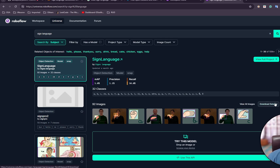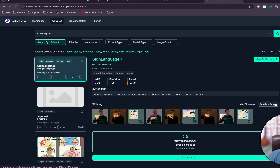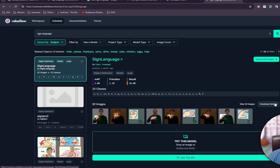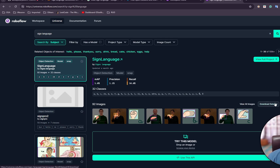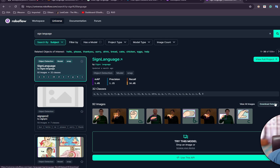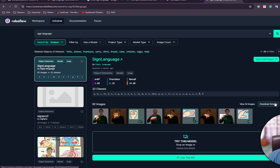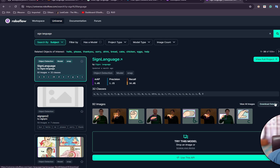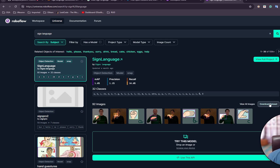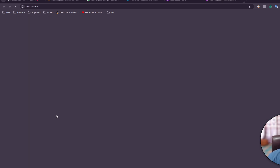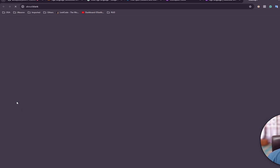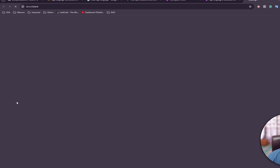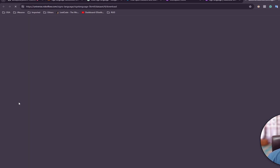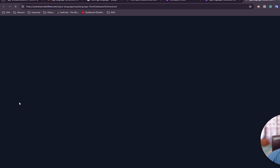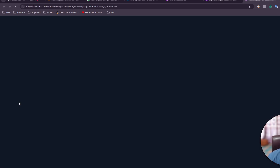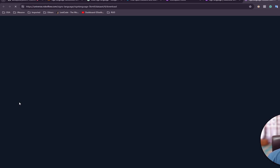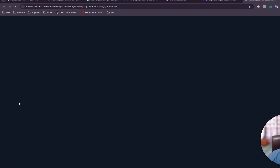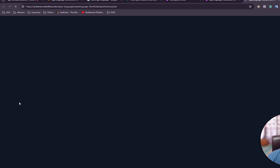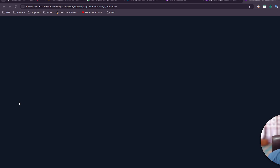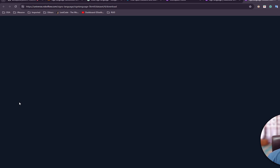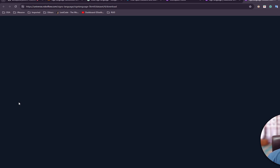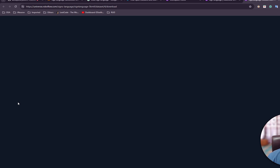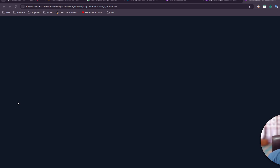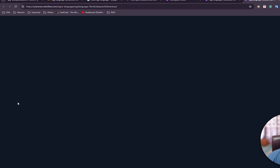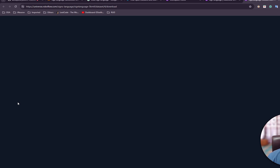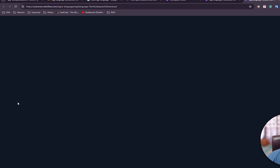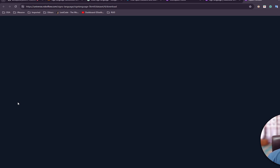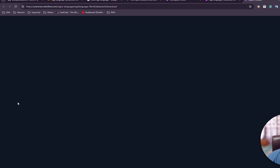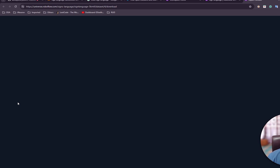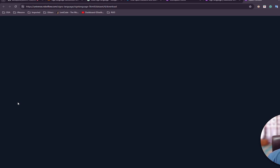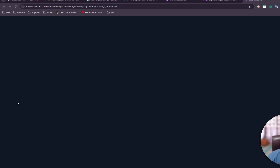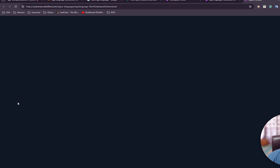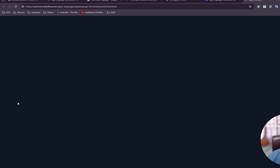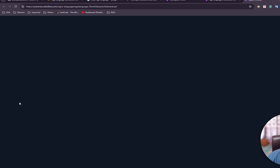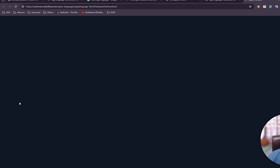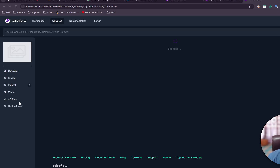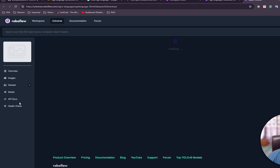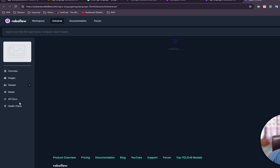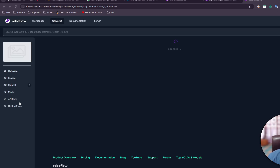one option called download dataset, just click on the download dataset option.